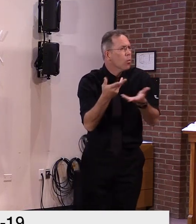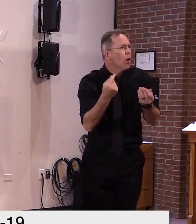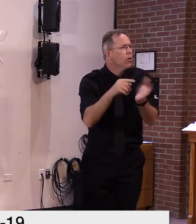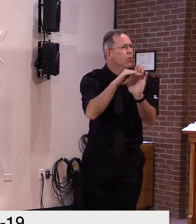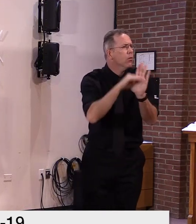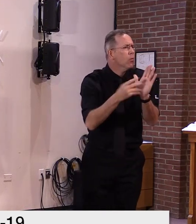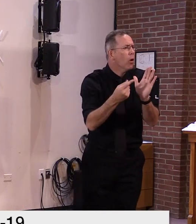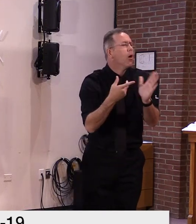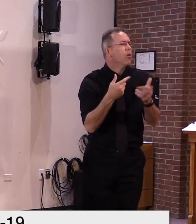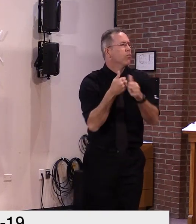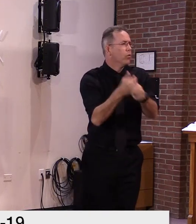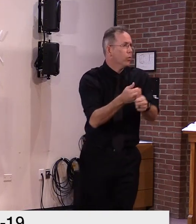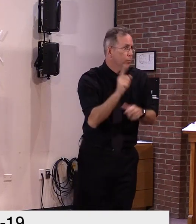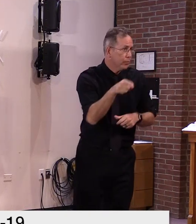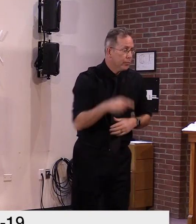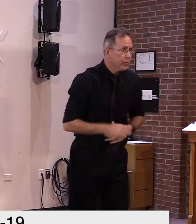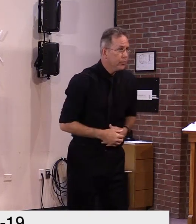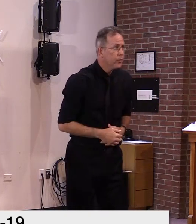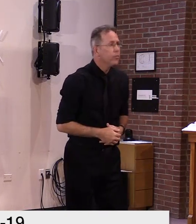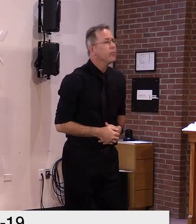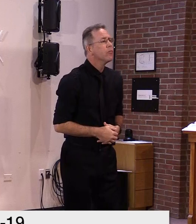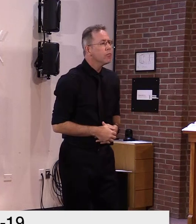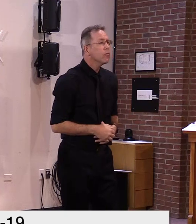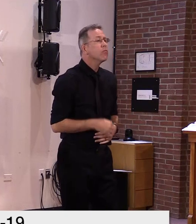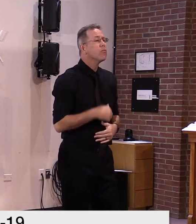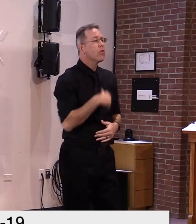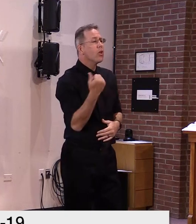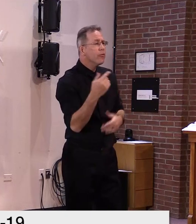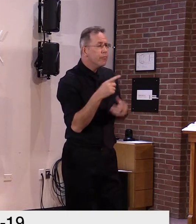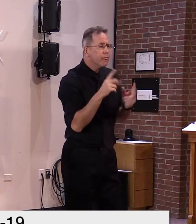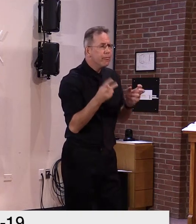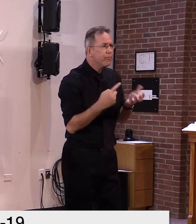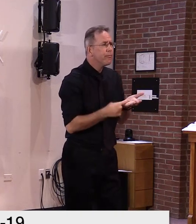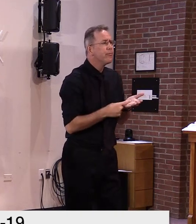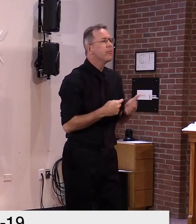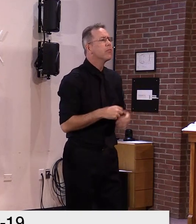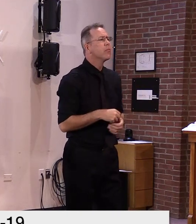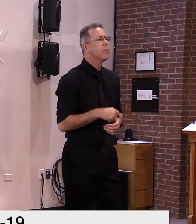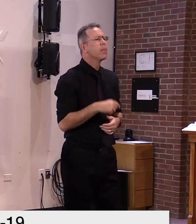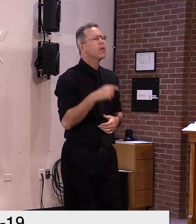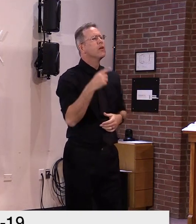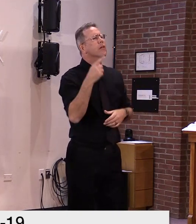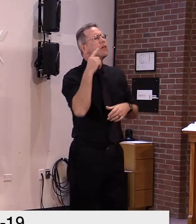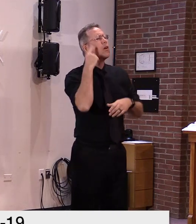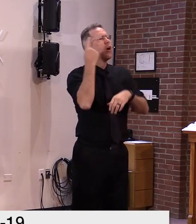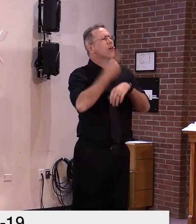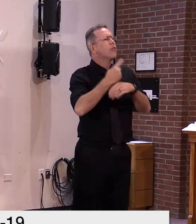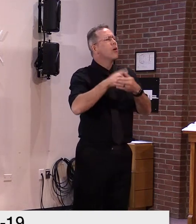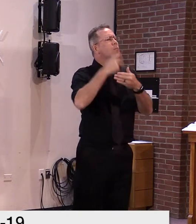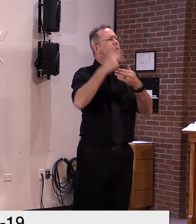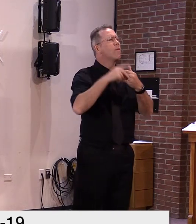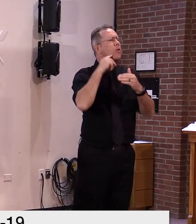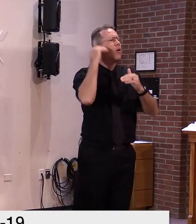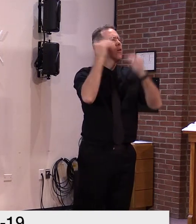health department and adult day programs. At the end of September, we did publish guidance.